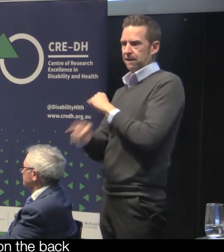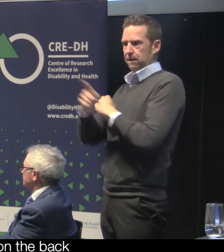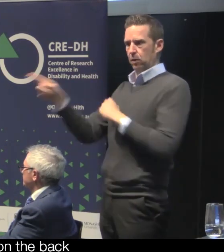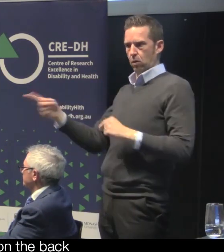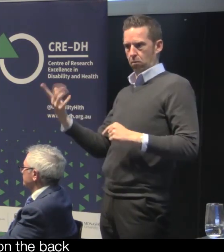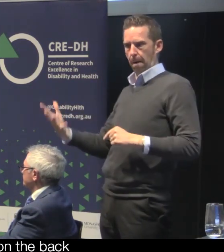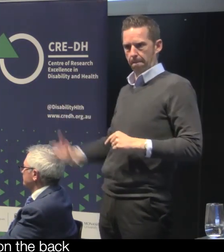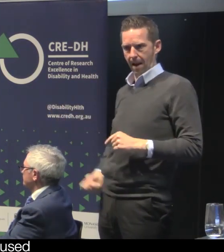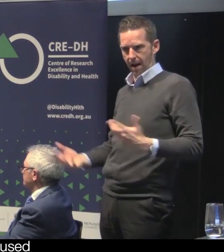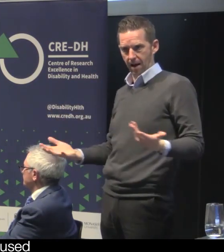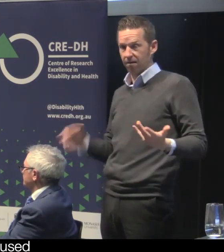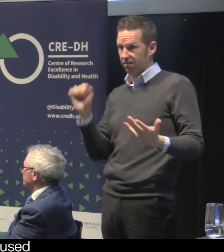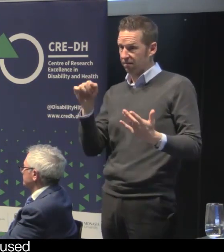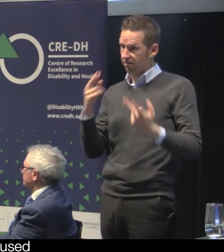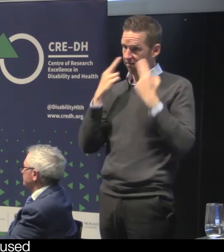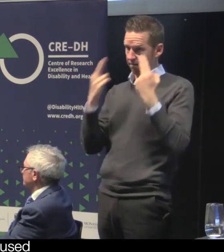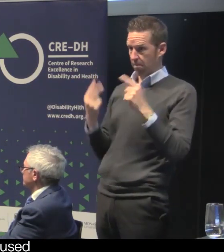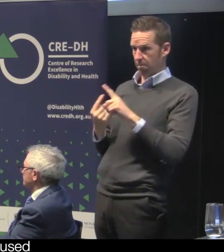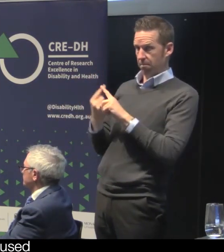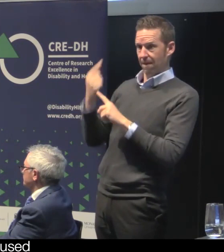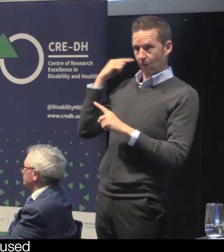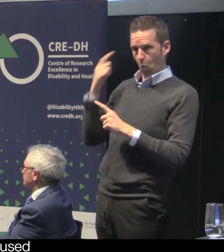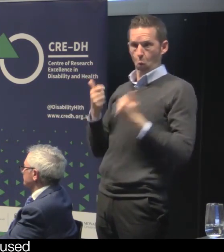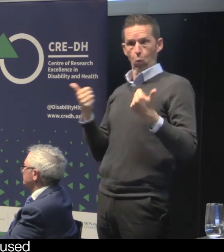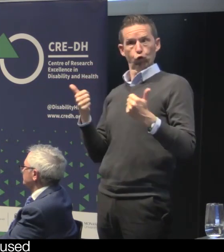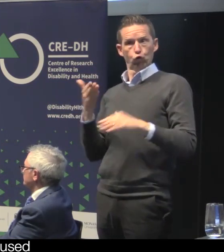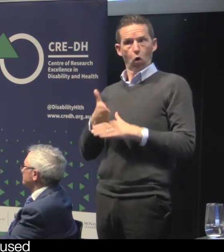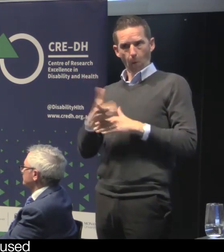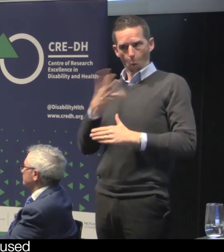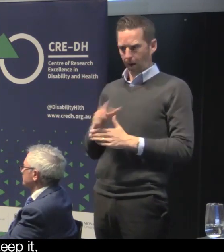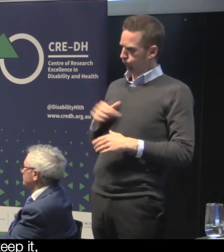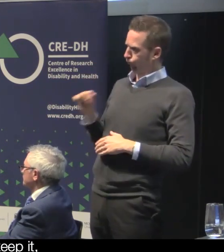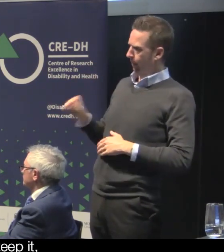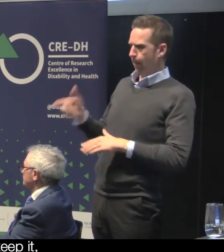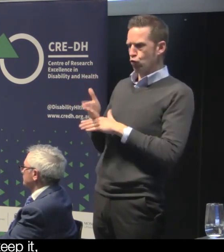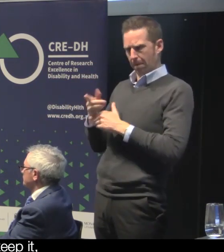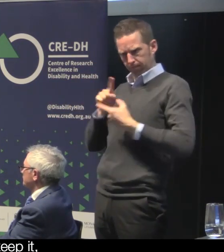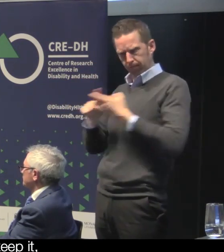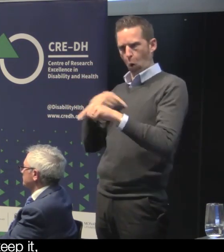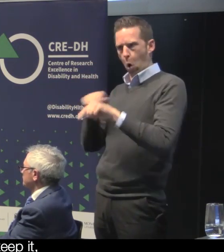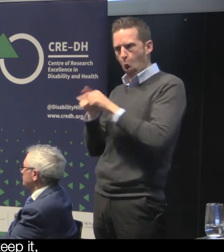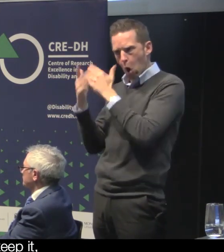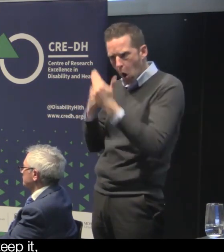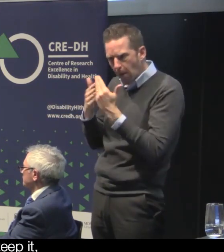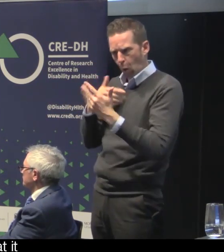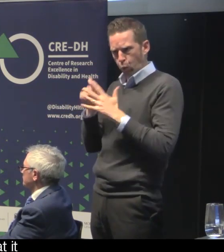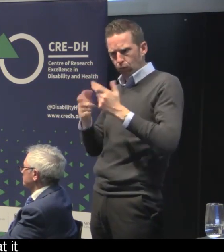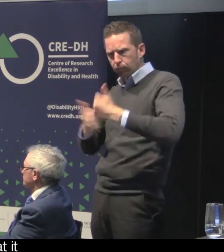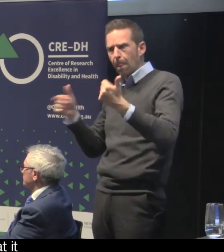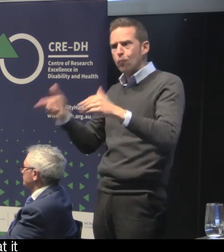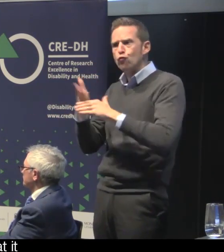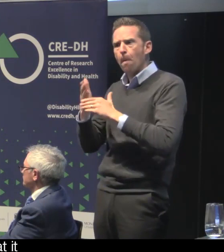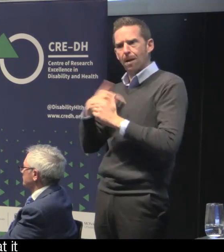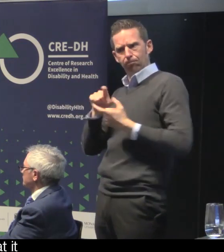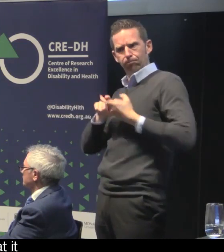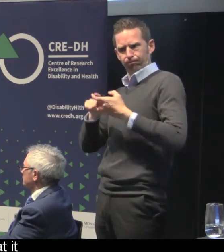And so, of course, it used to be a rather, you know, a good job. You wanted to keep it. You wanted to learn how to do it, and you wanted to do well at it